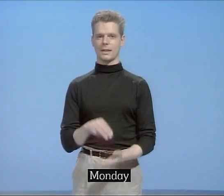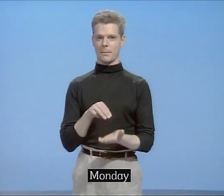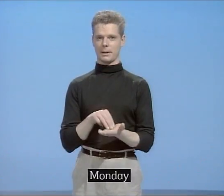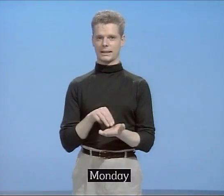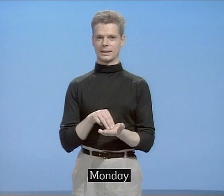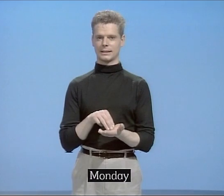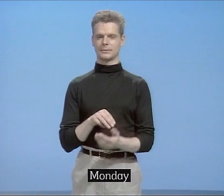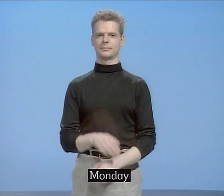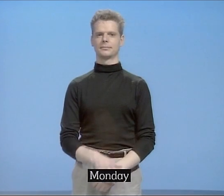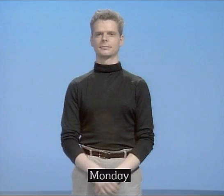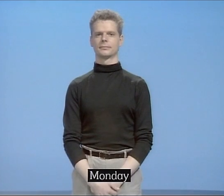Monday,